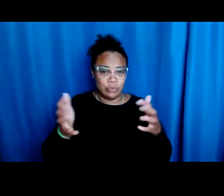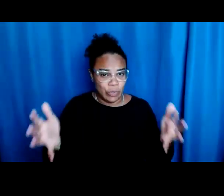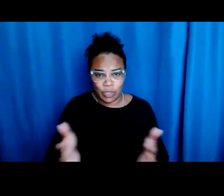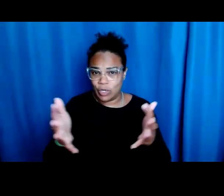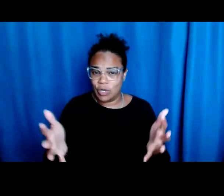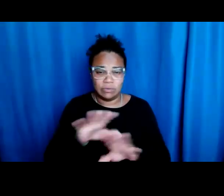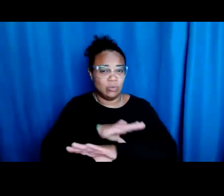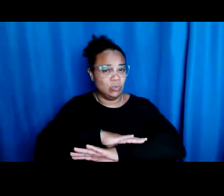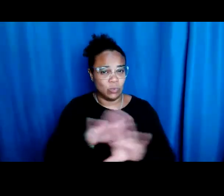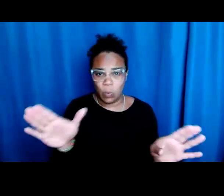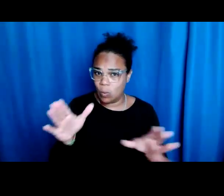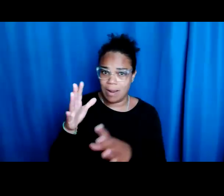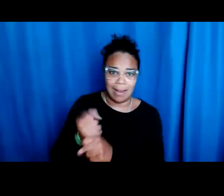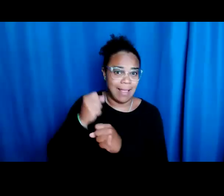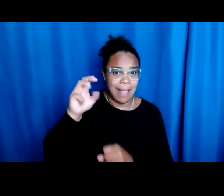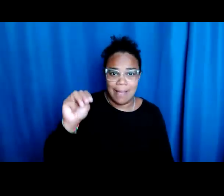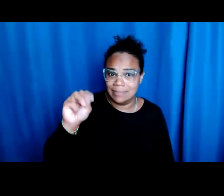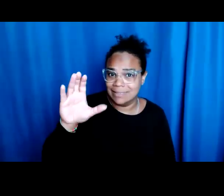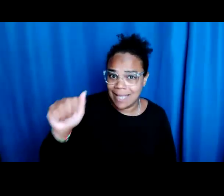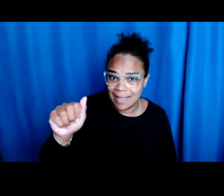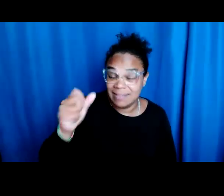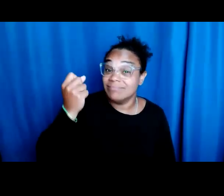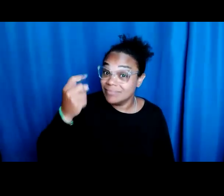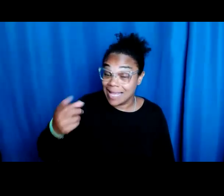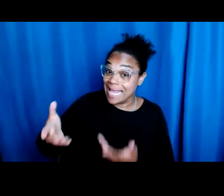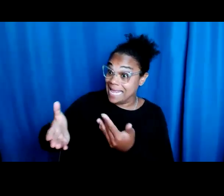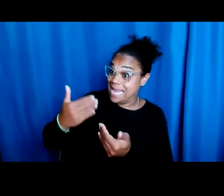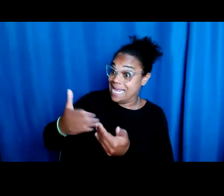MCA route, although they're very easy to get.